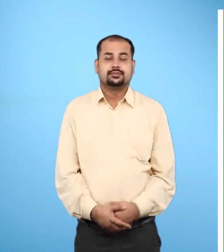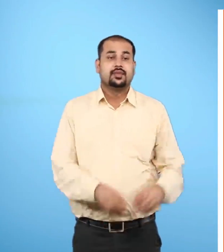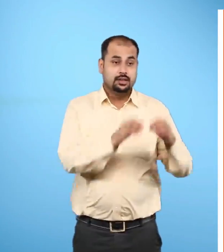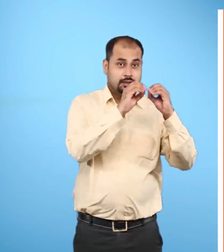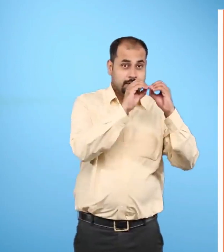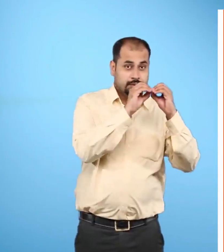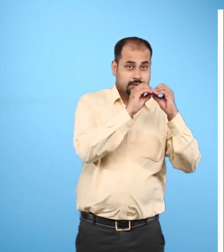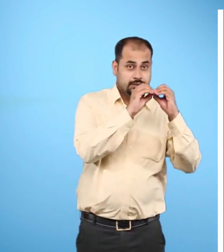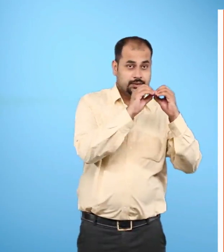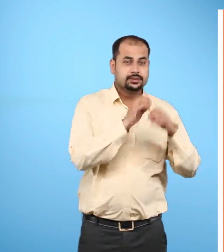Part B.